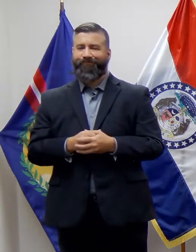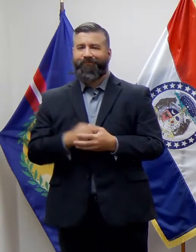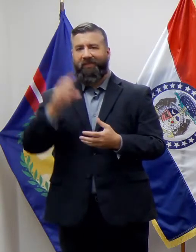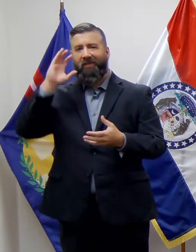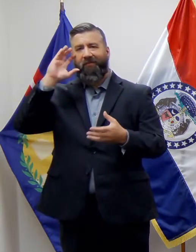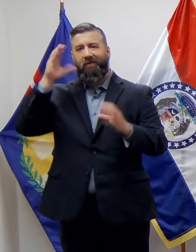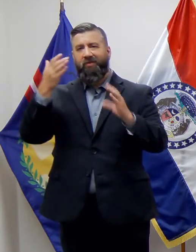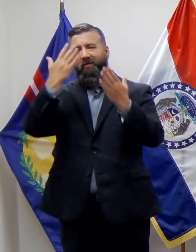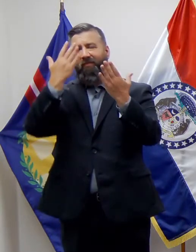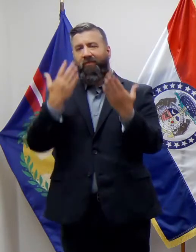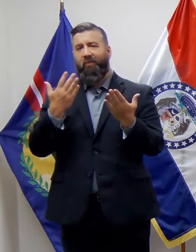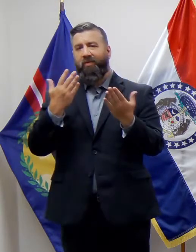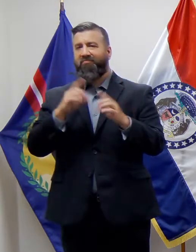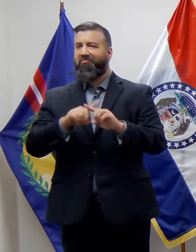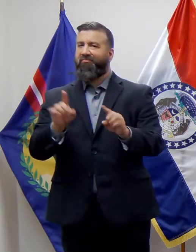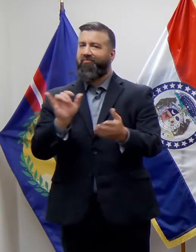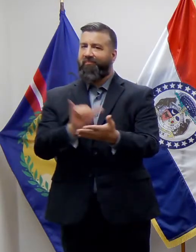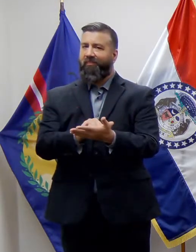but